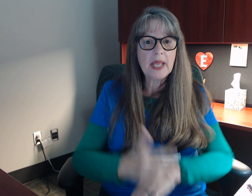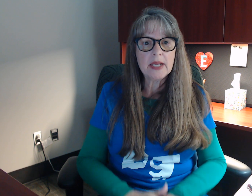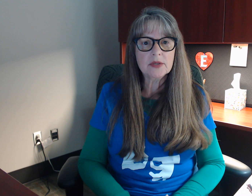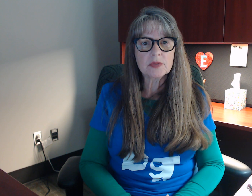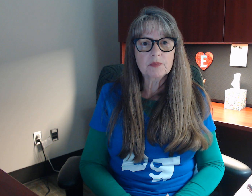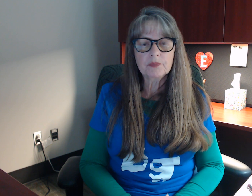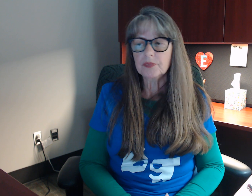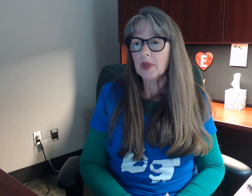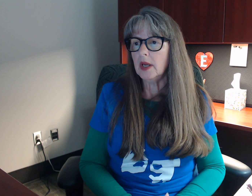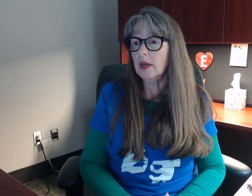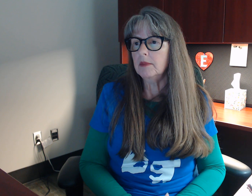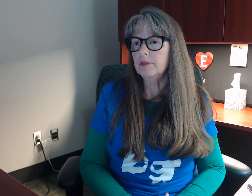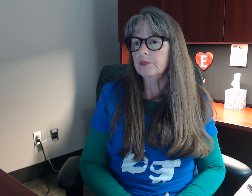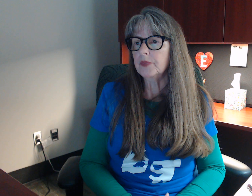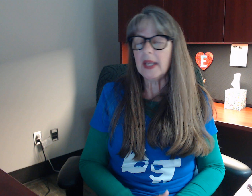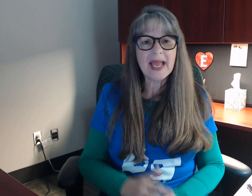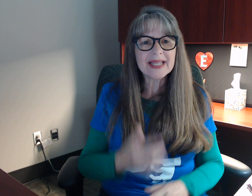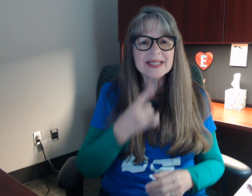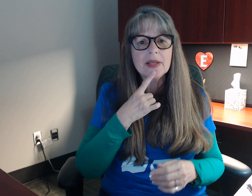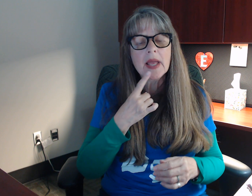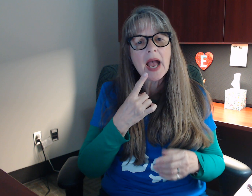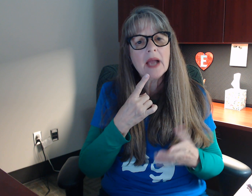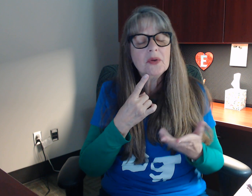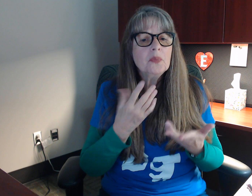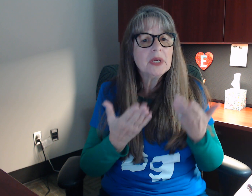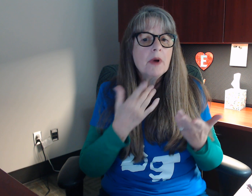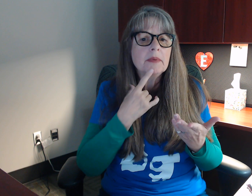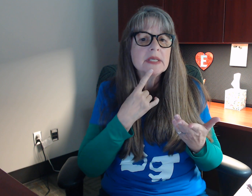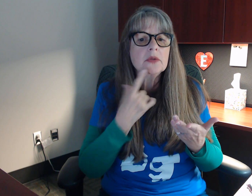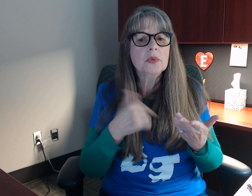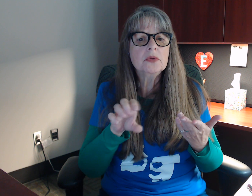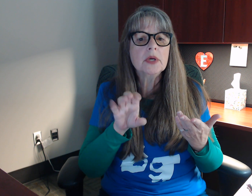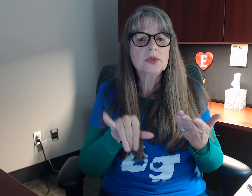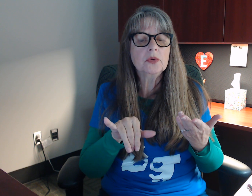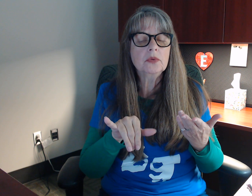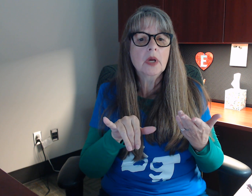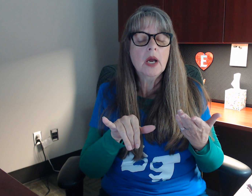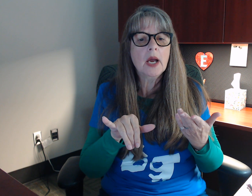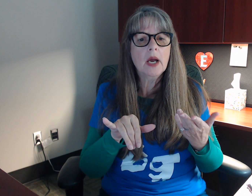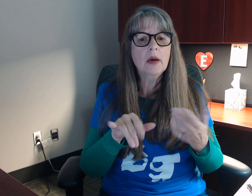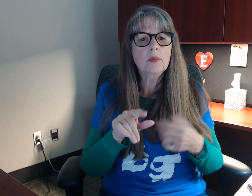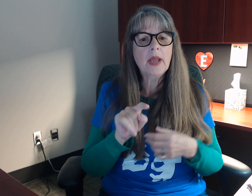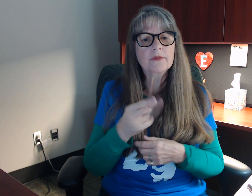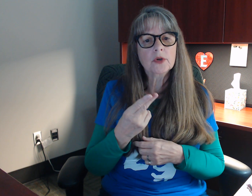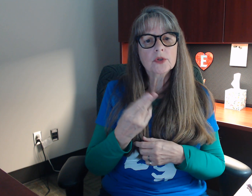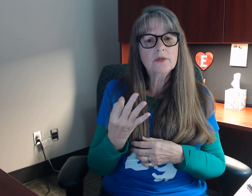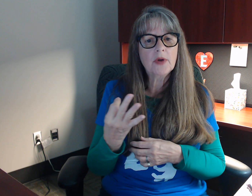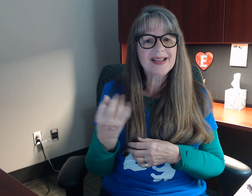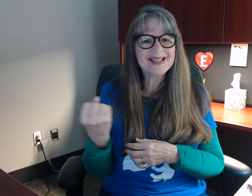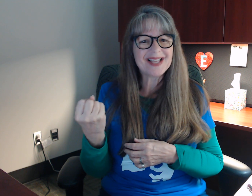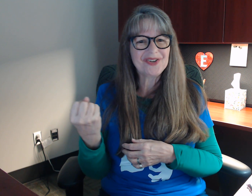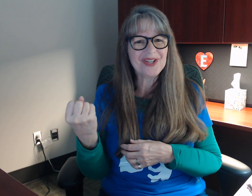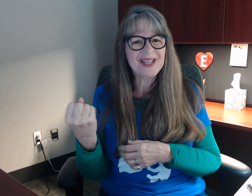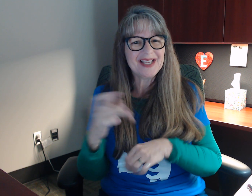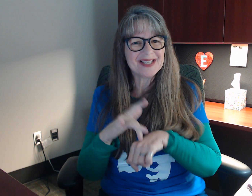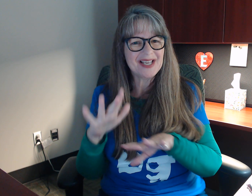3 days. Um, and I can say we could probably say that we do that too. We have Thursday, Friday, Saturday, and Sunday. So